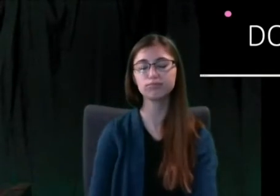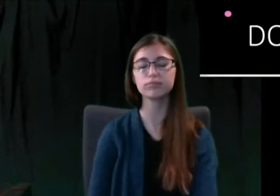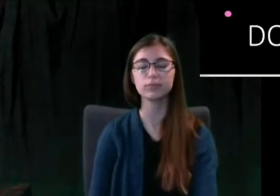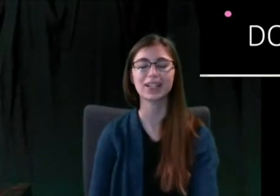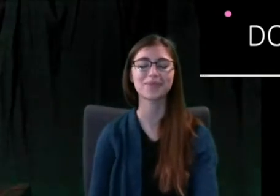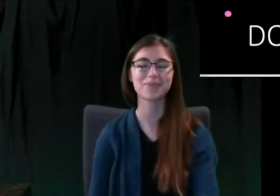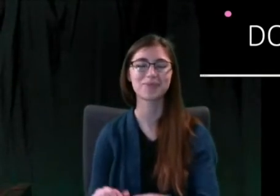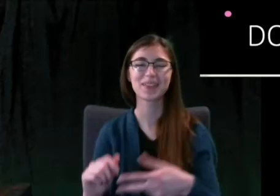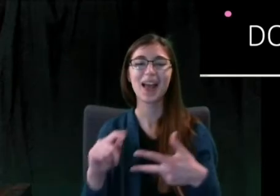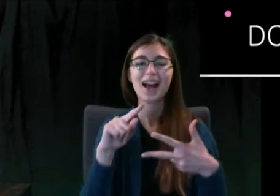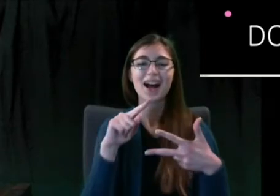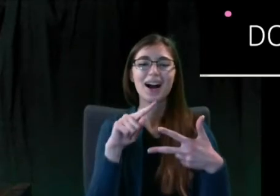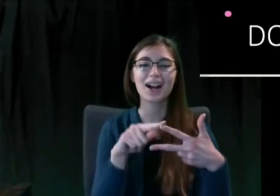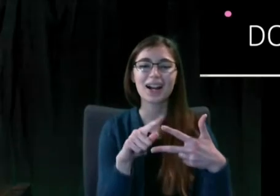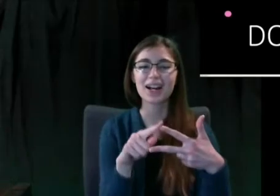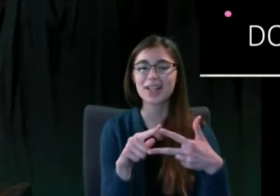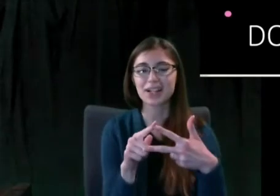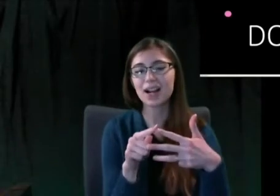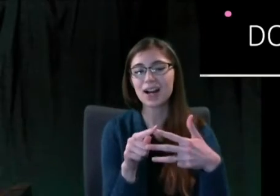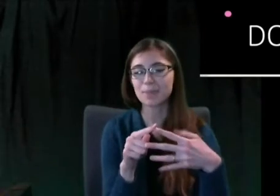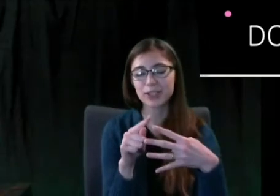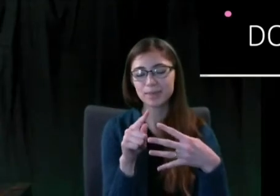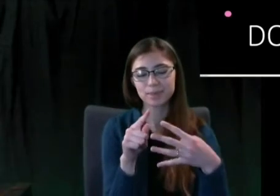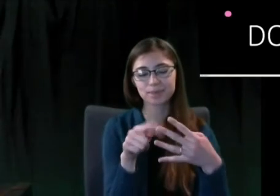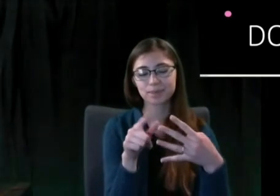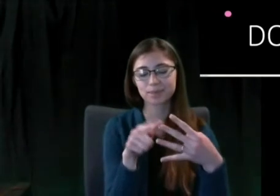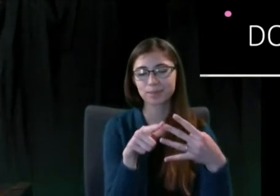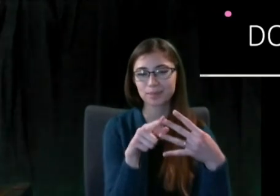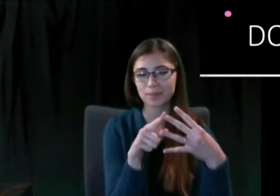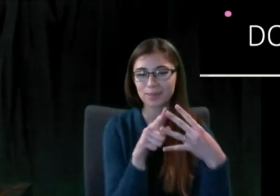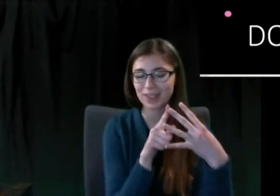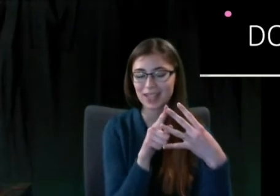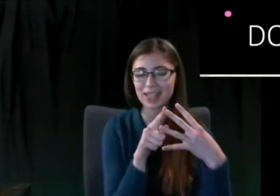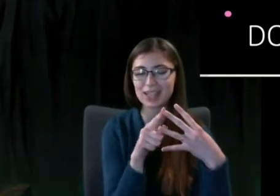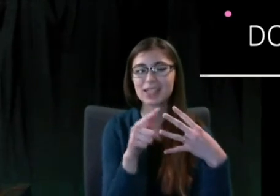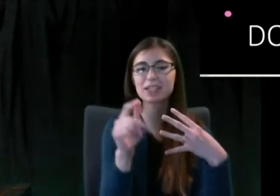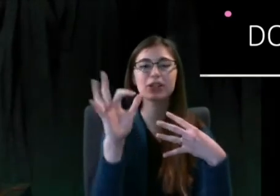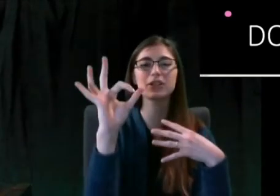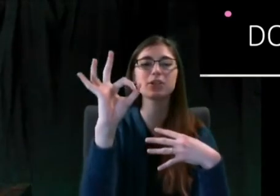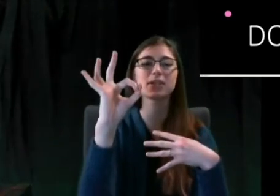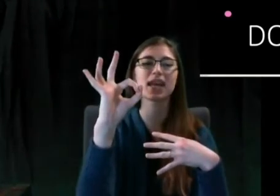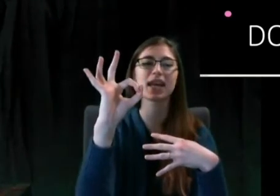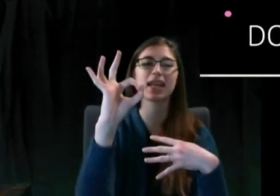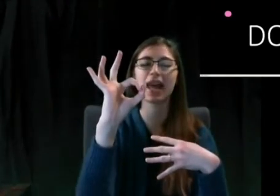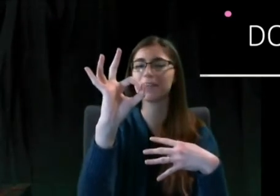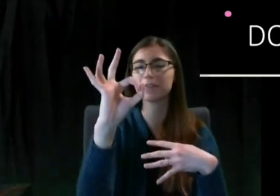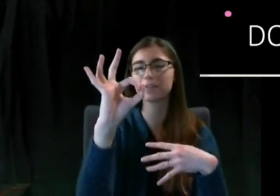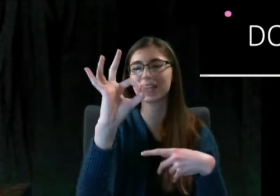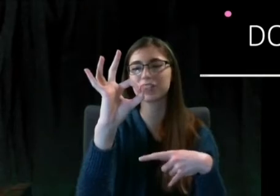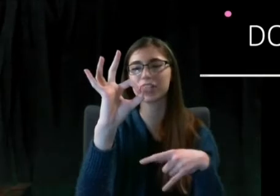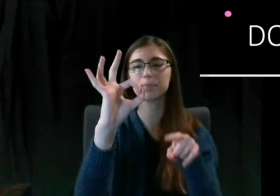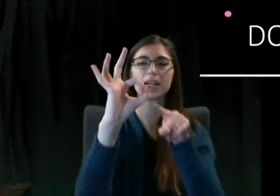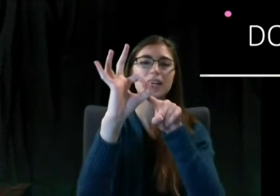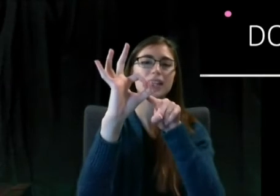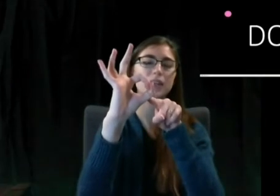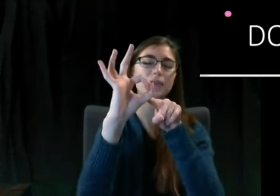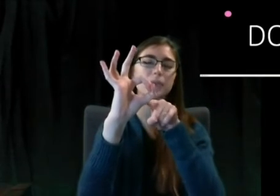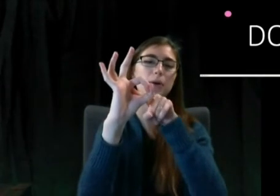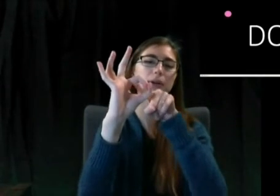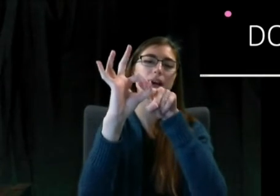Yeah. Our other option is to use an F hand shape. Then you have a polka dot about